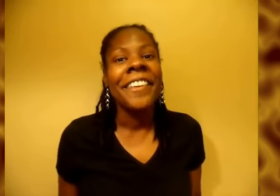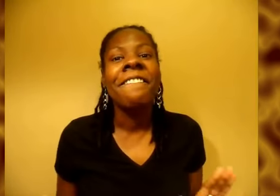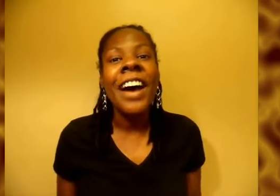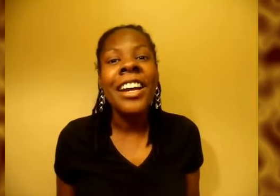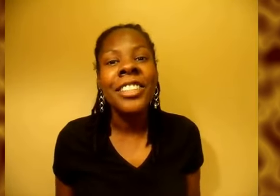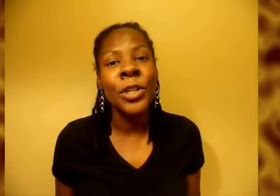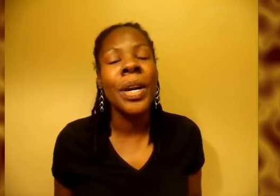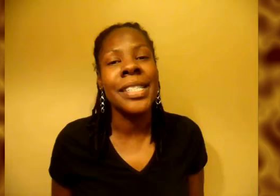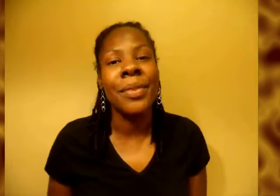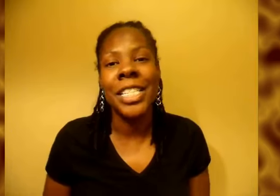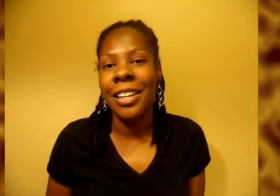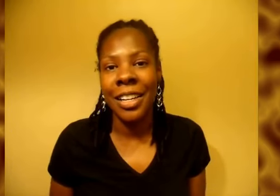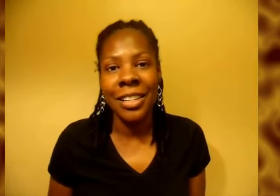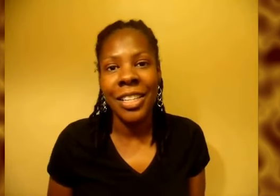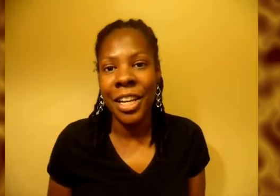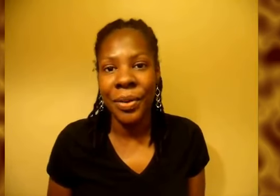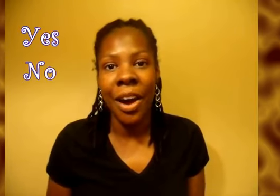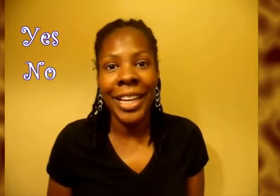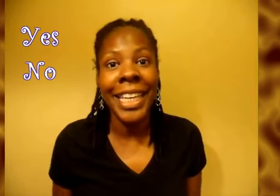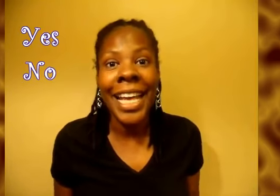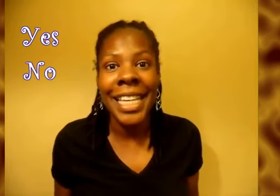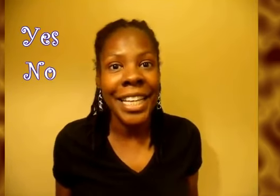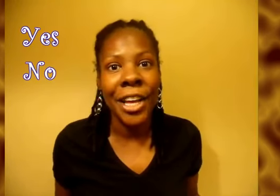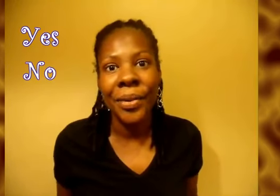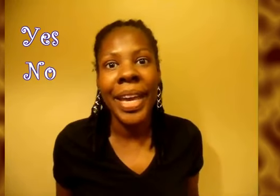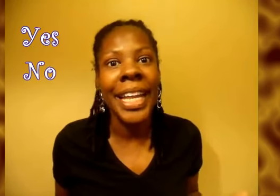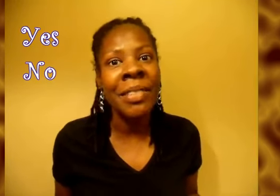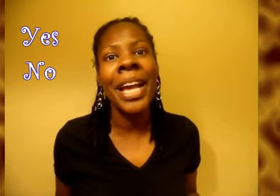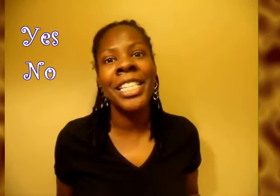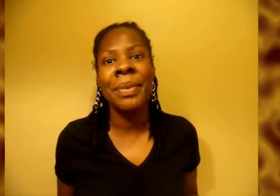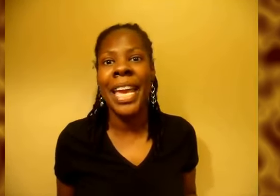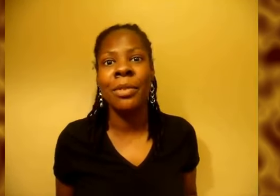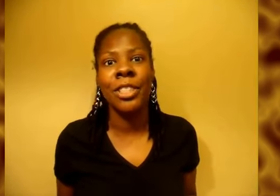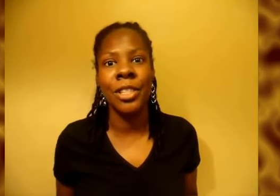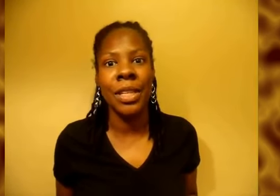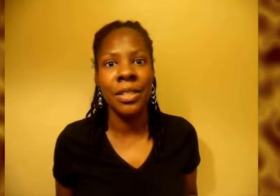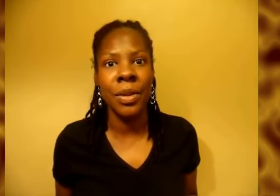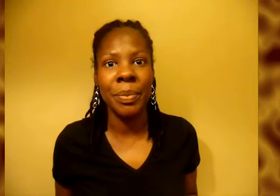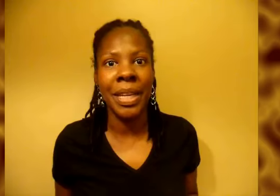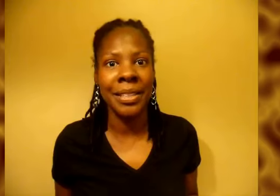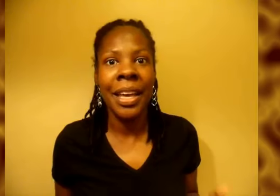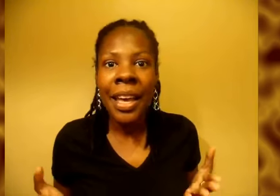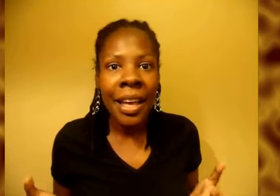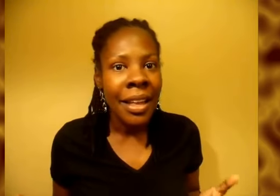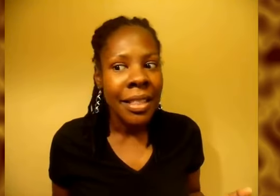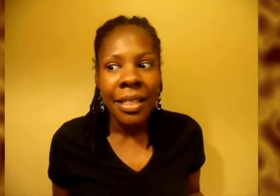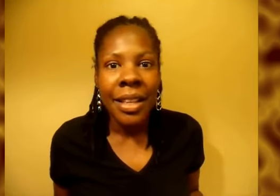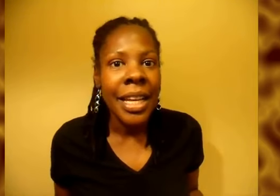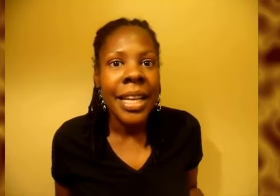the first two words I want y'all to know are yes and no. And everybody should be able to do these two words, because